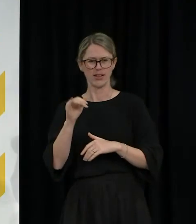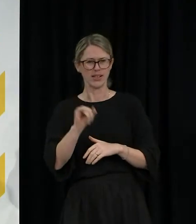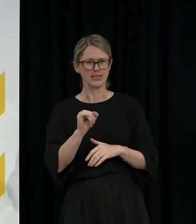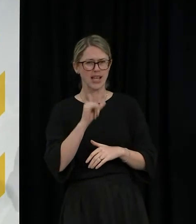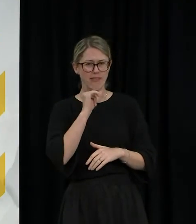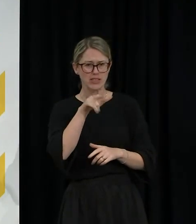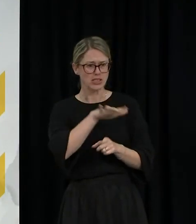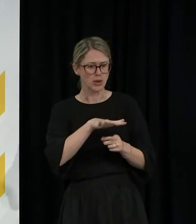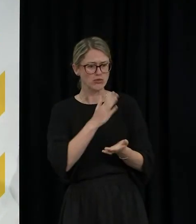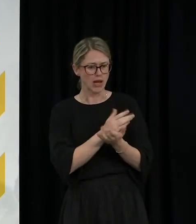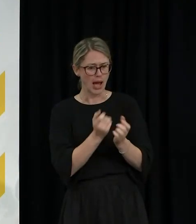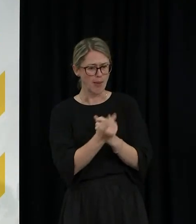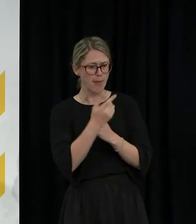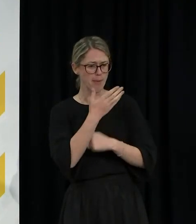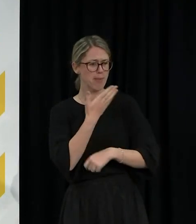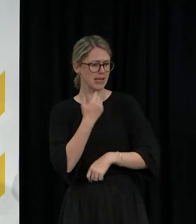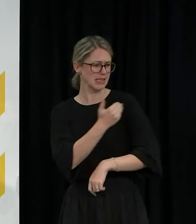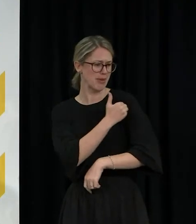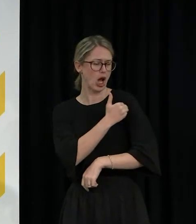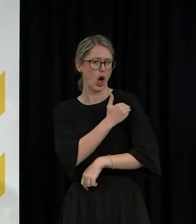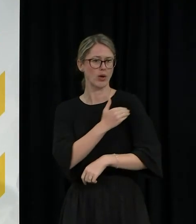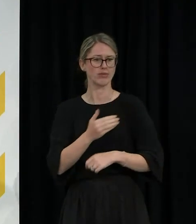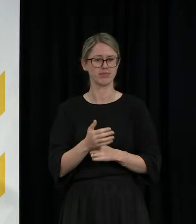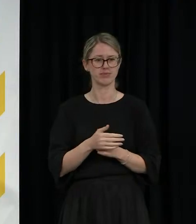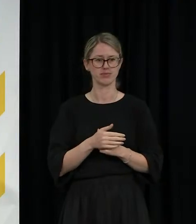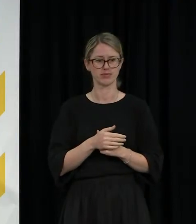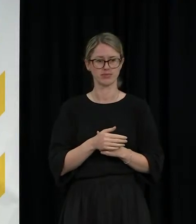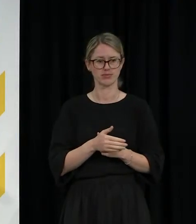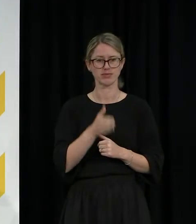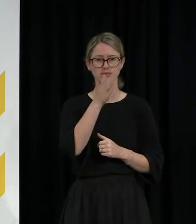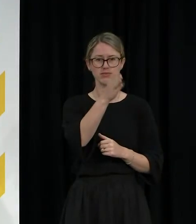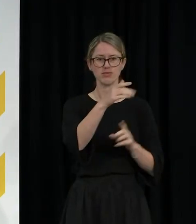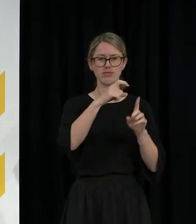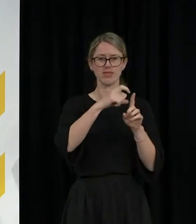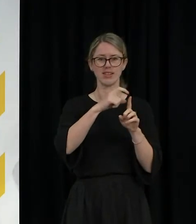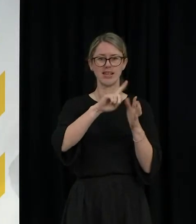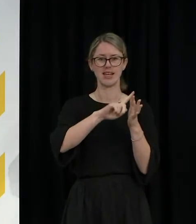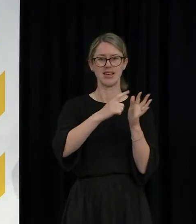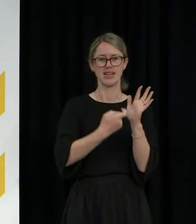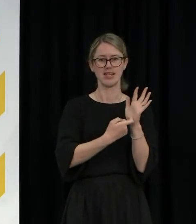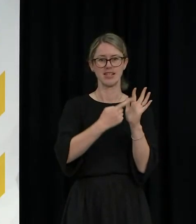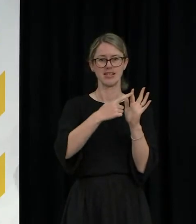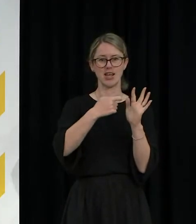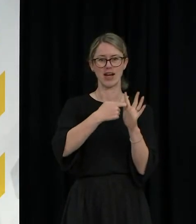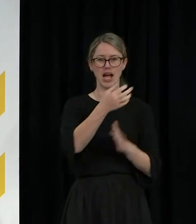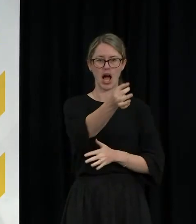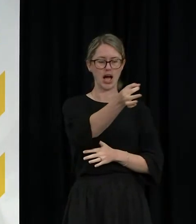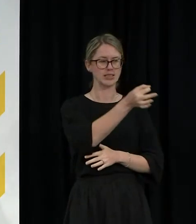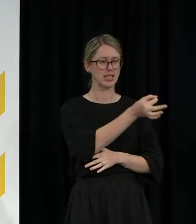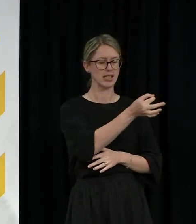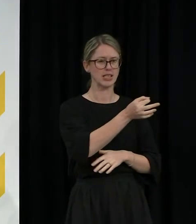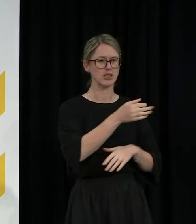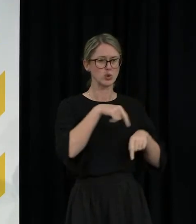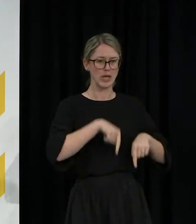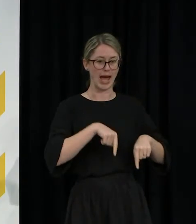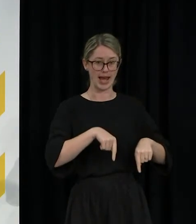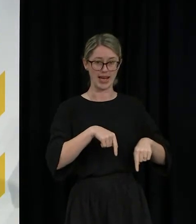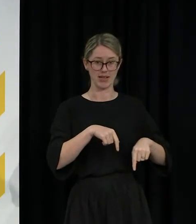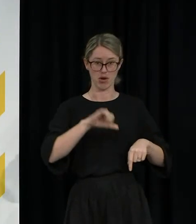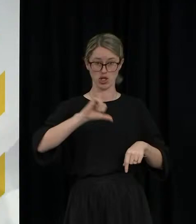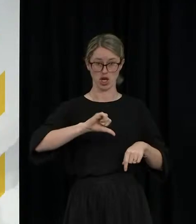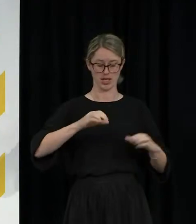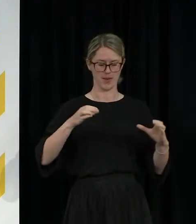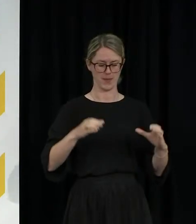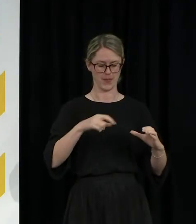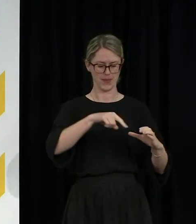our attention to, please feel free to. Yes. Derek. Do you have can you say, Dr. McElnay, if any of today's cases